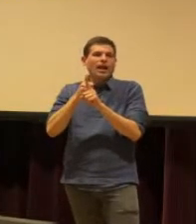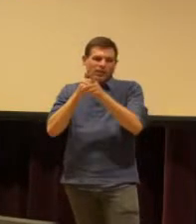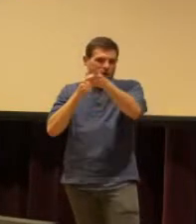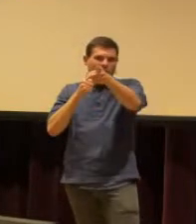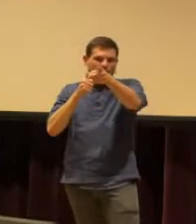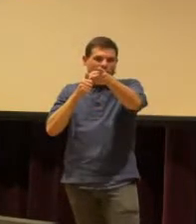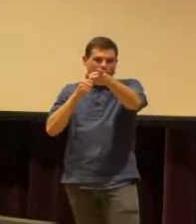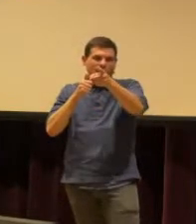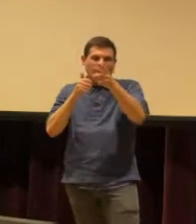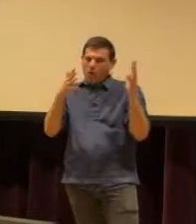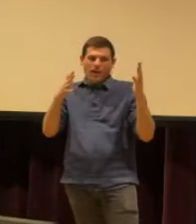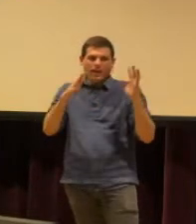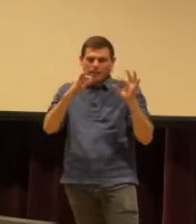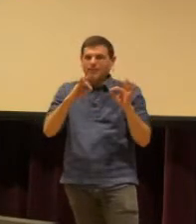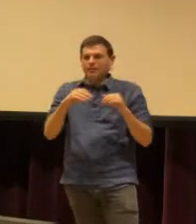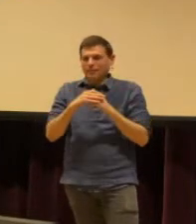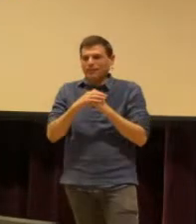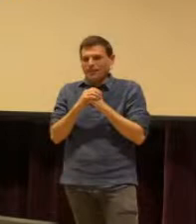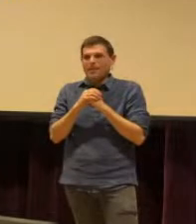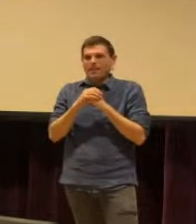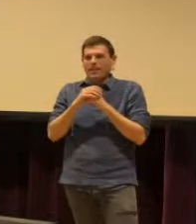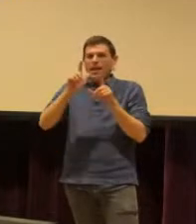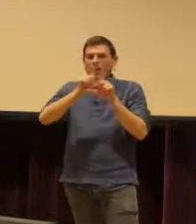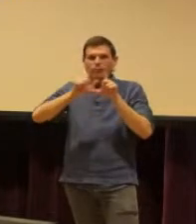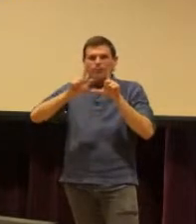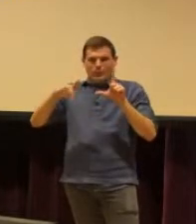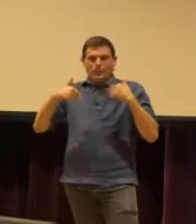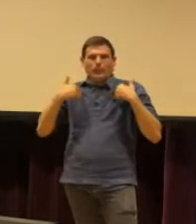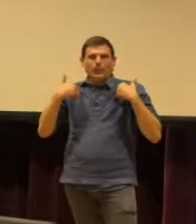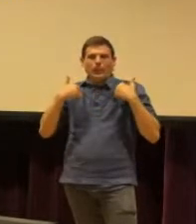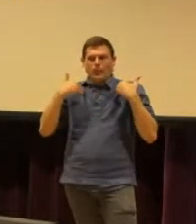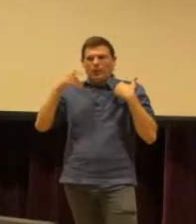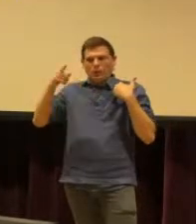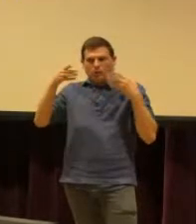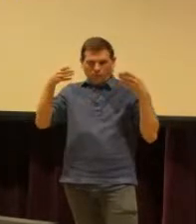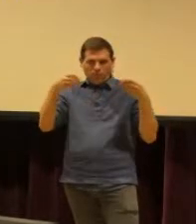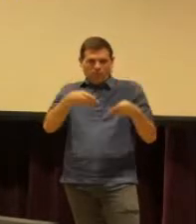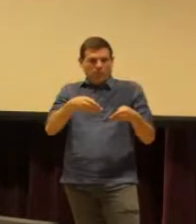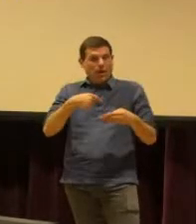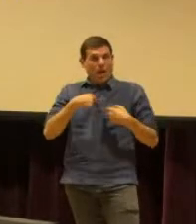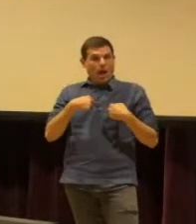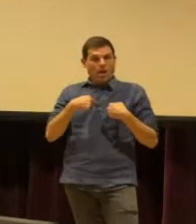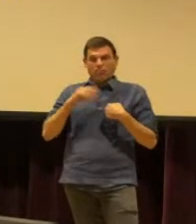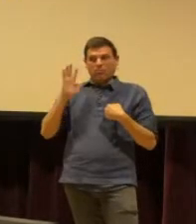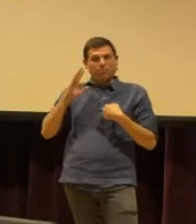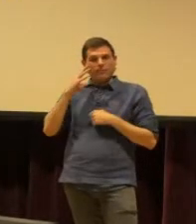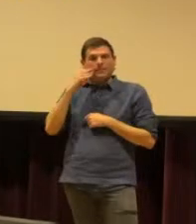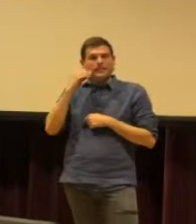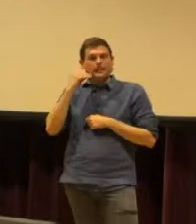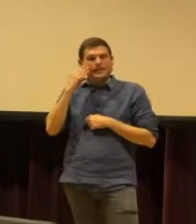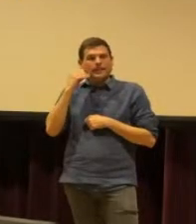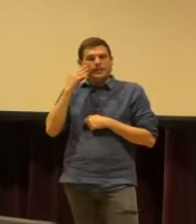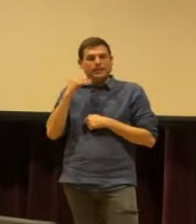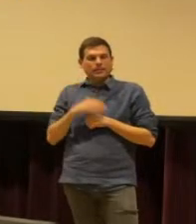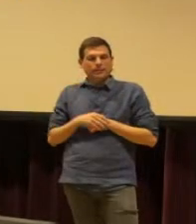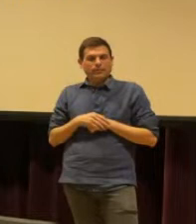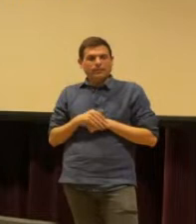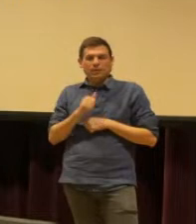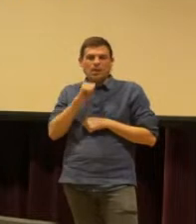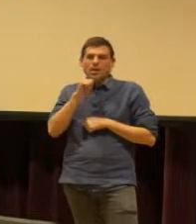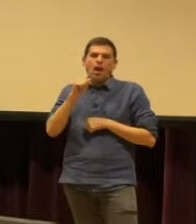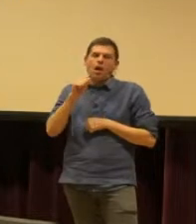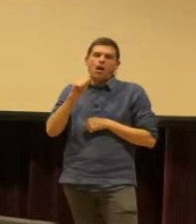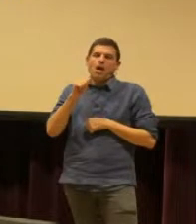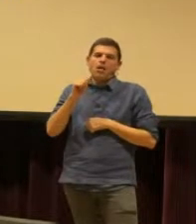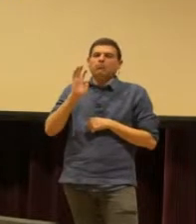to the thousands of homeless LGBTQ youth. I was one of them. Not at the time, but I was one